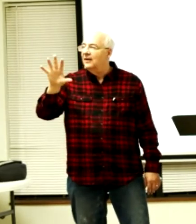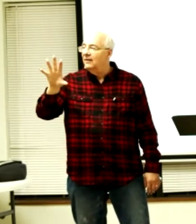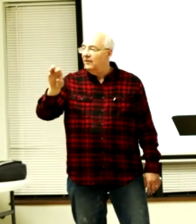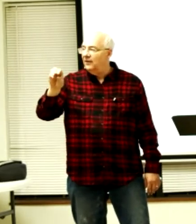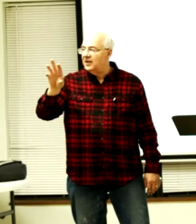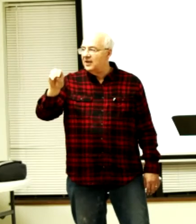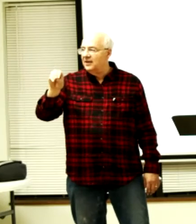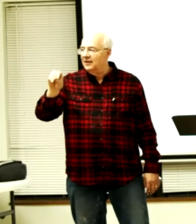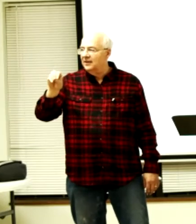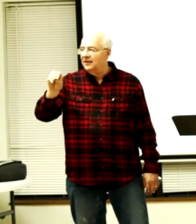50,